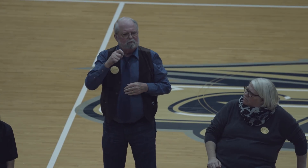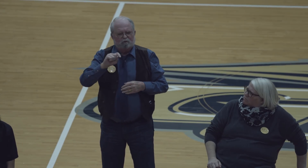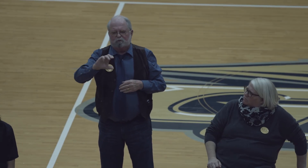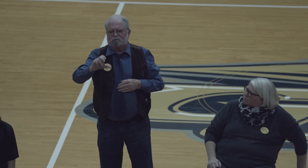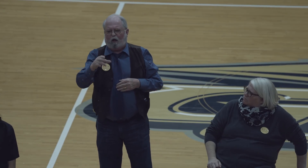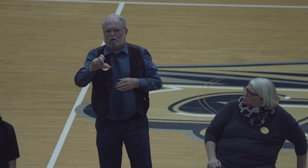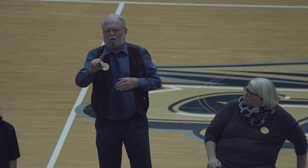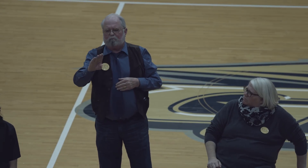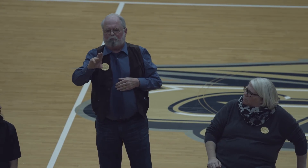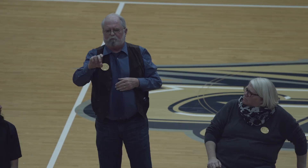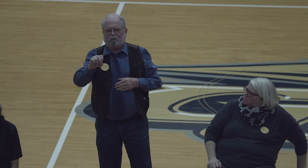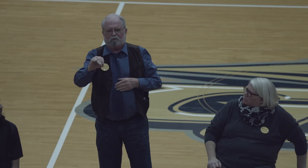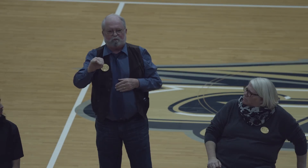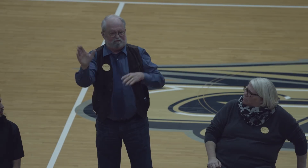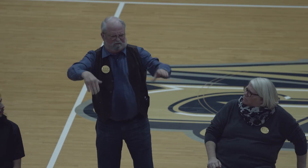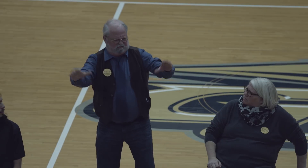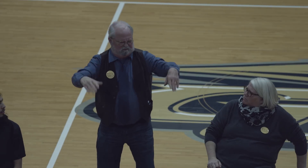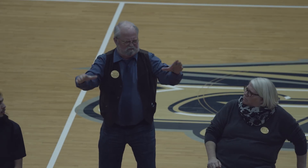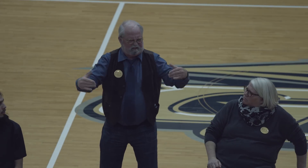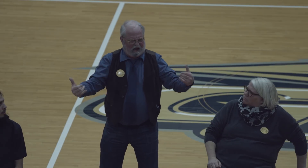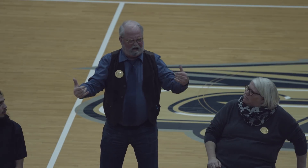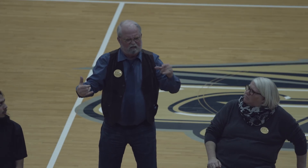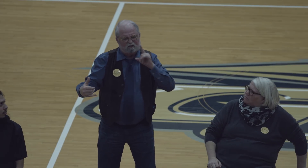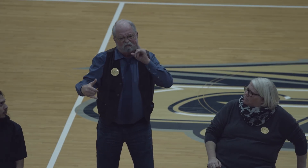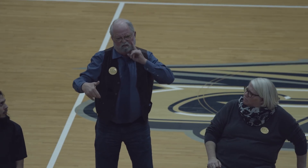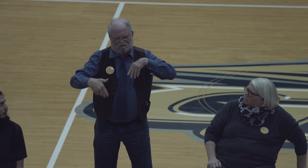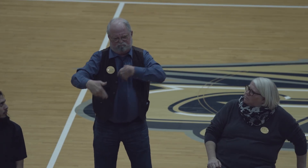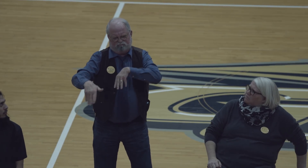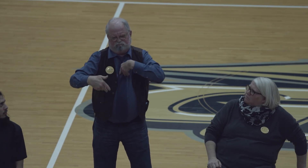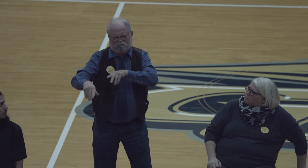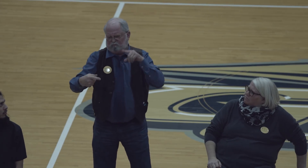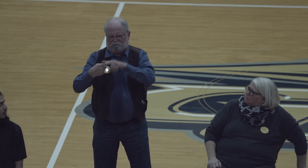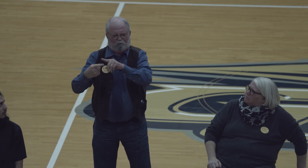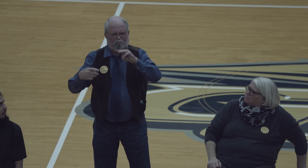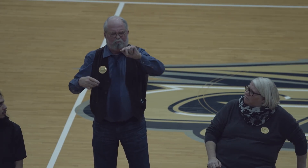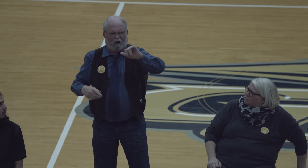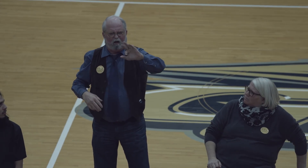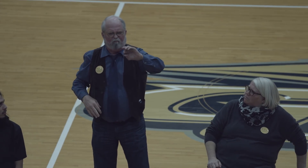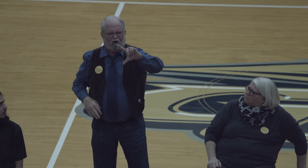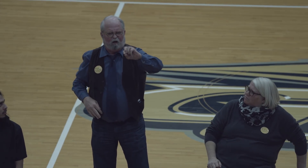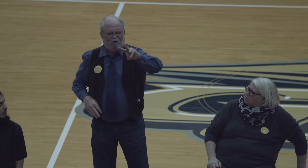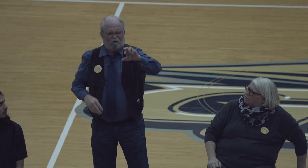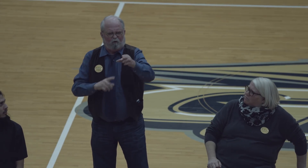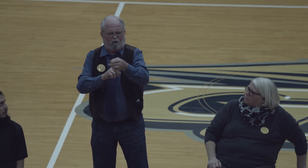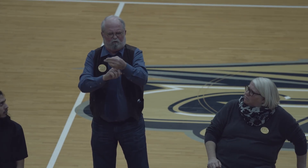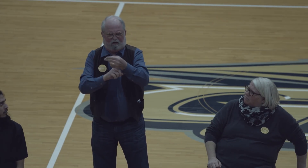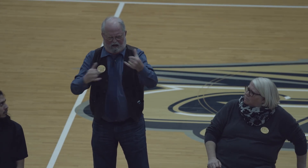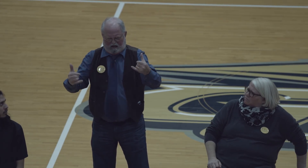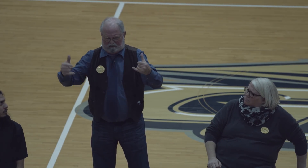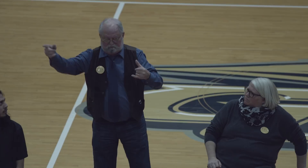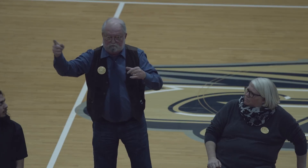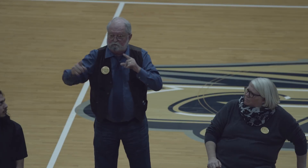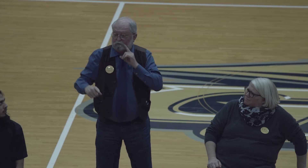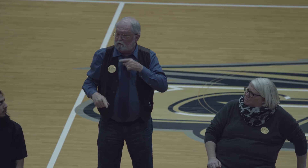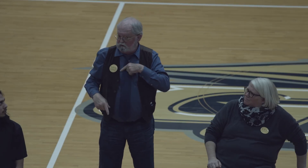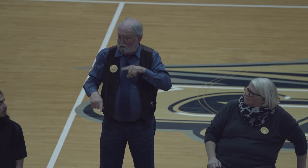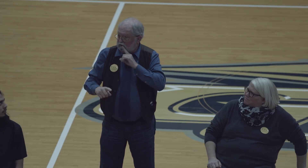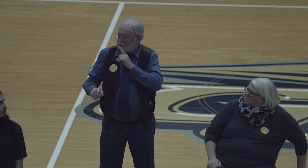another gentleman, Chuck Bourbon, came to speak to me and said, hey, the deaf folks are marching to the